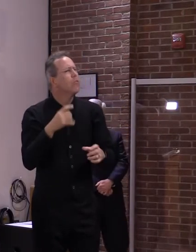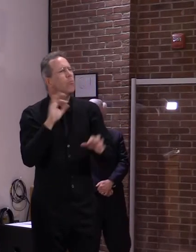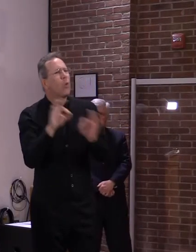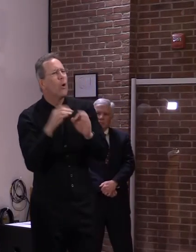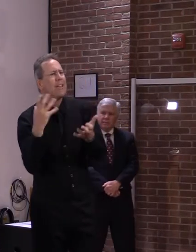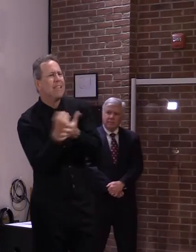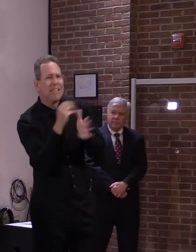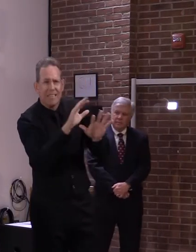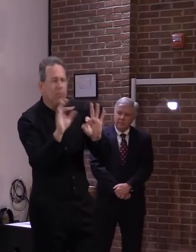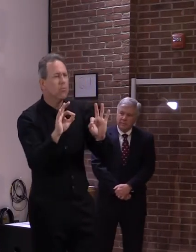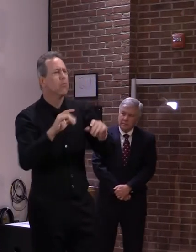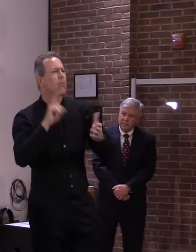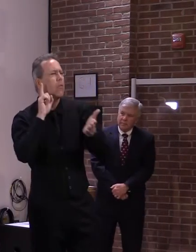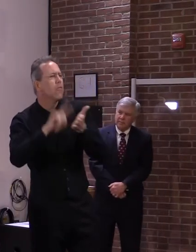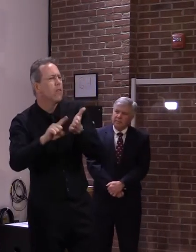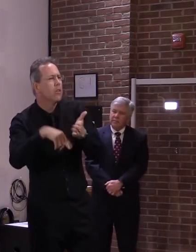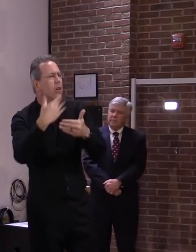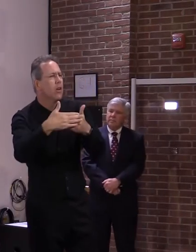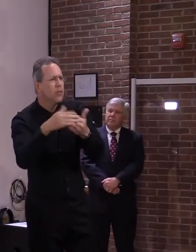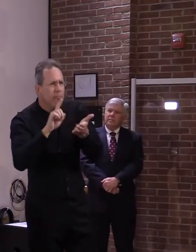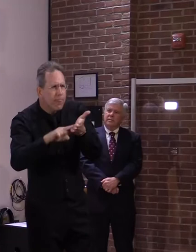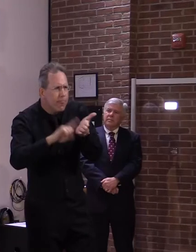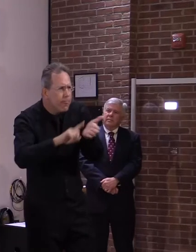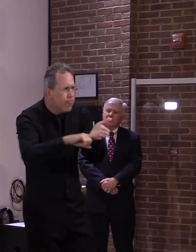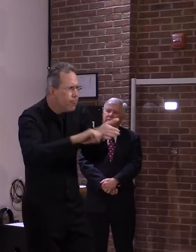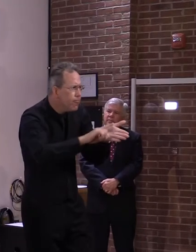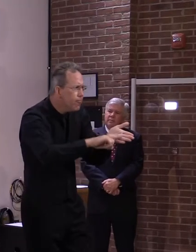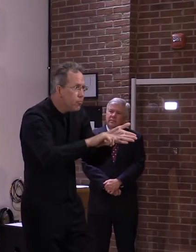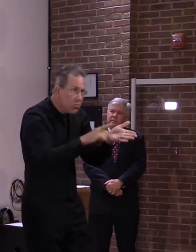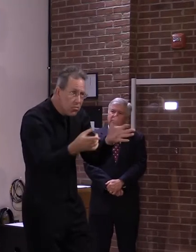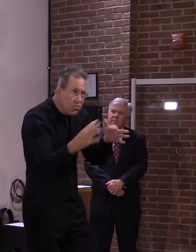comes to the deaths, you know, they account for